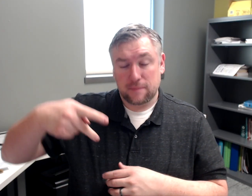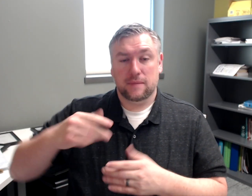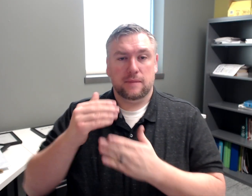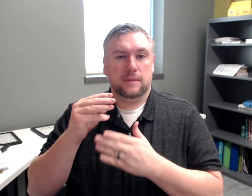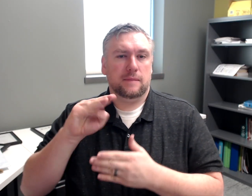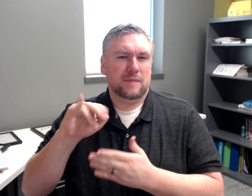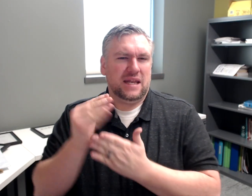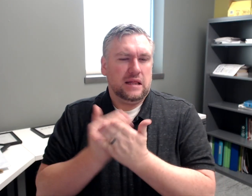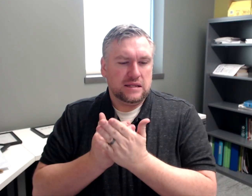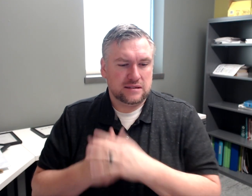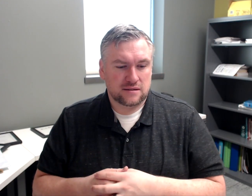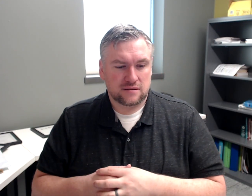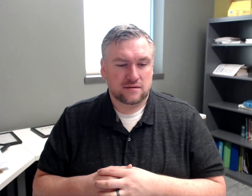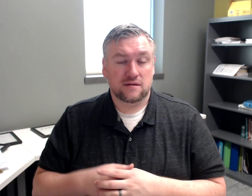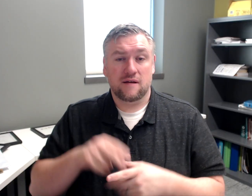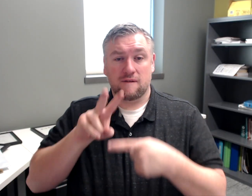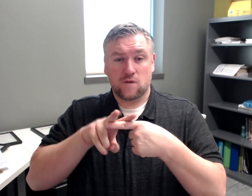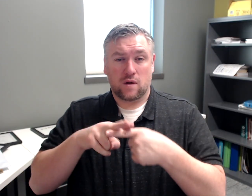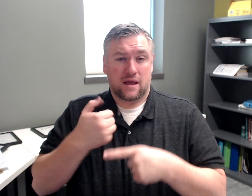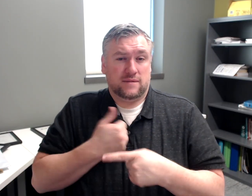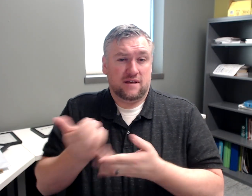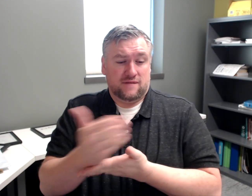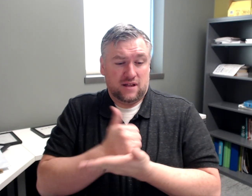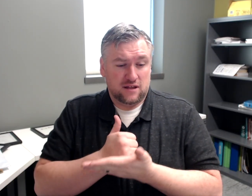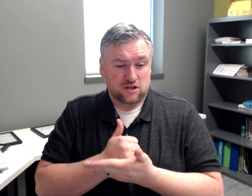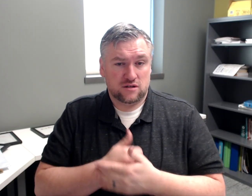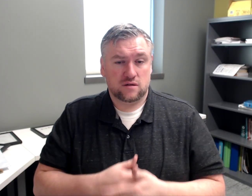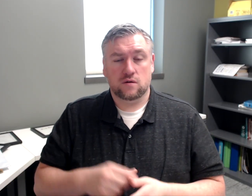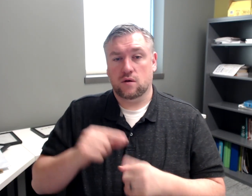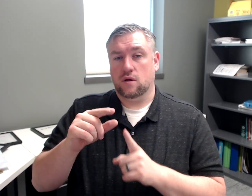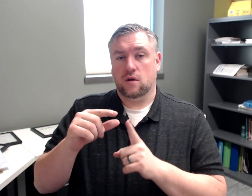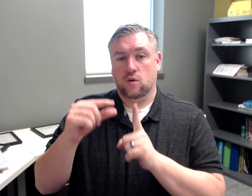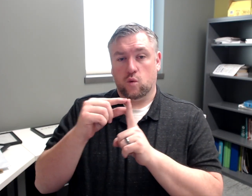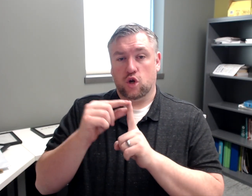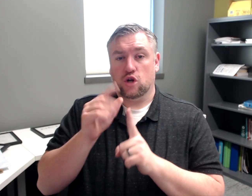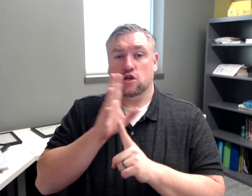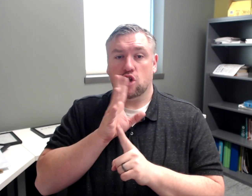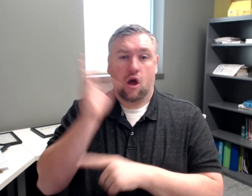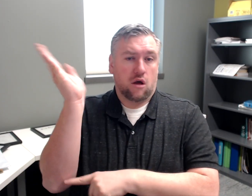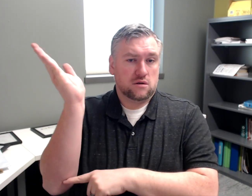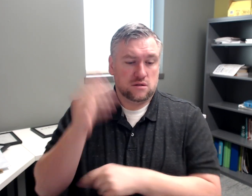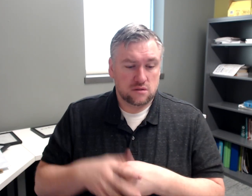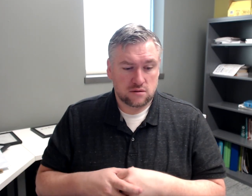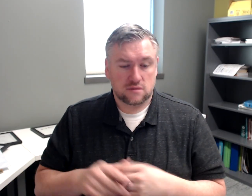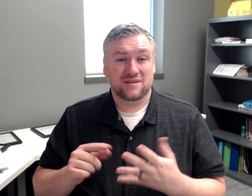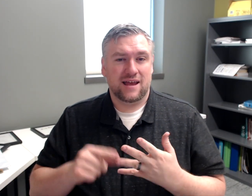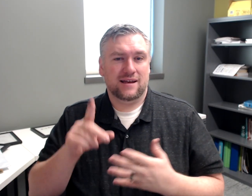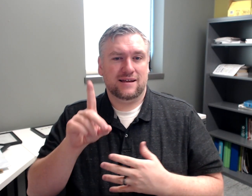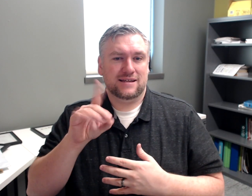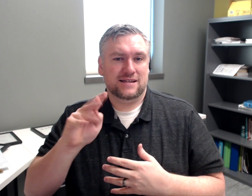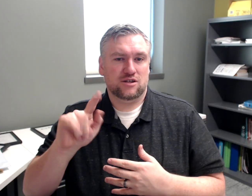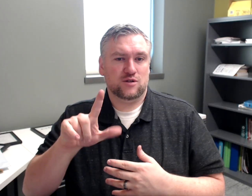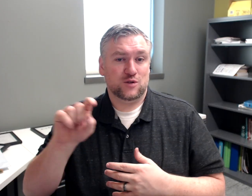anchored word learning, tips charts, save the last word chats, snap mini lessons, vocab self-collection, word talks,